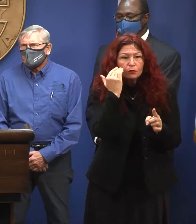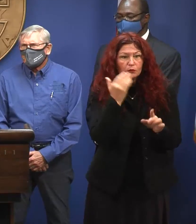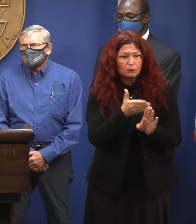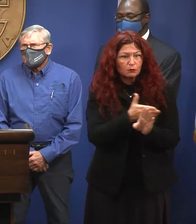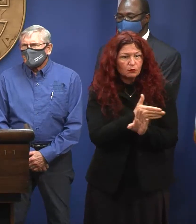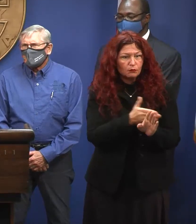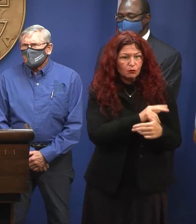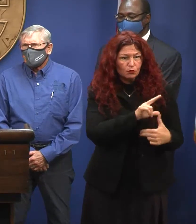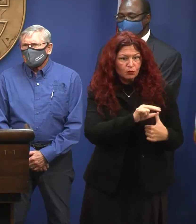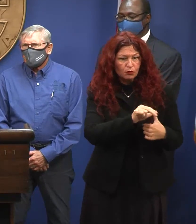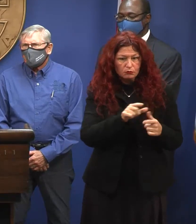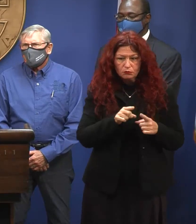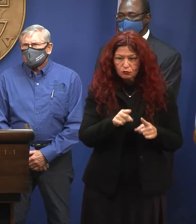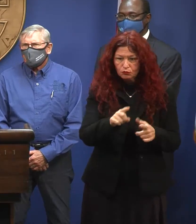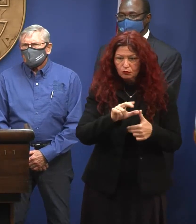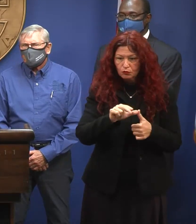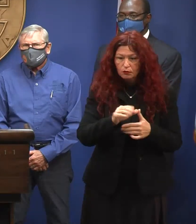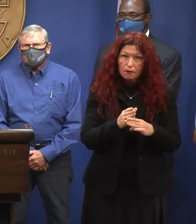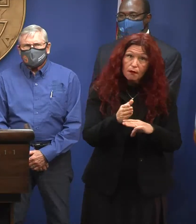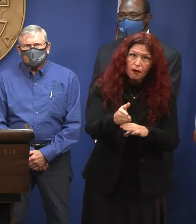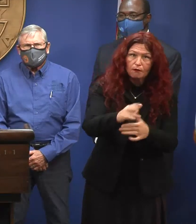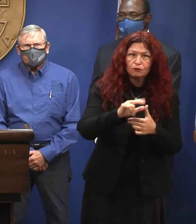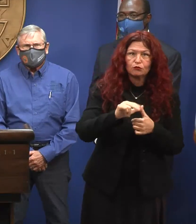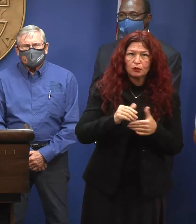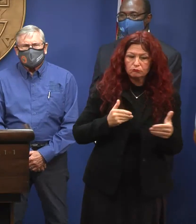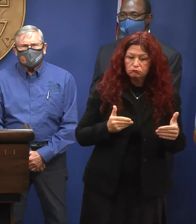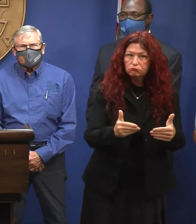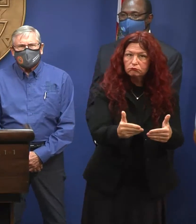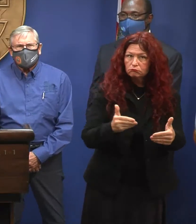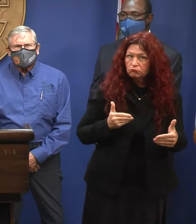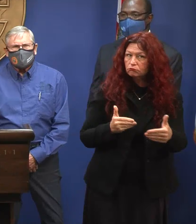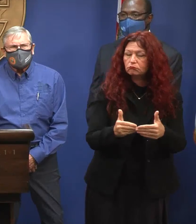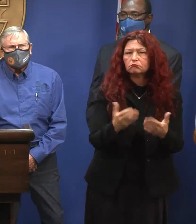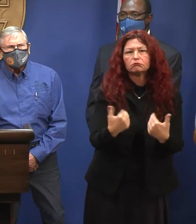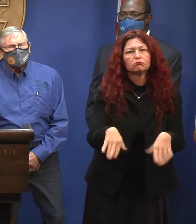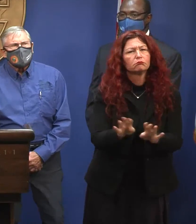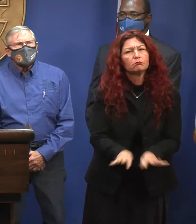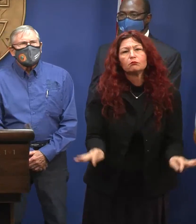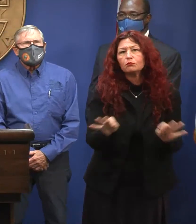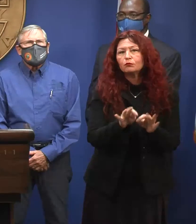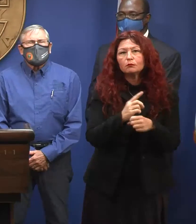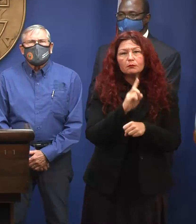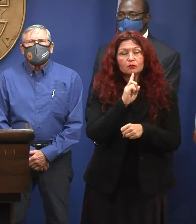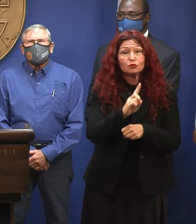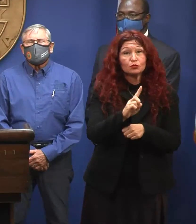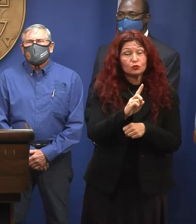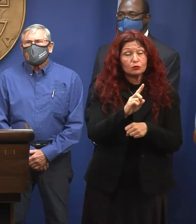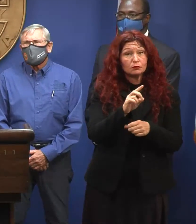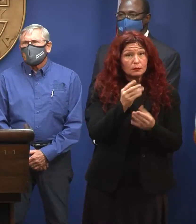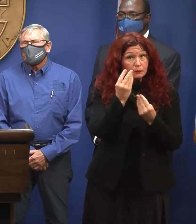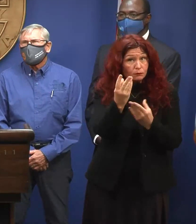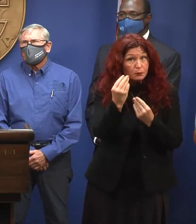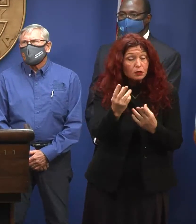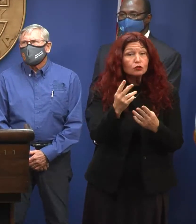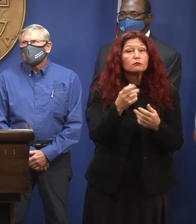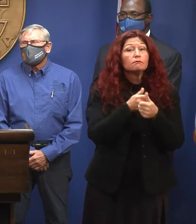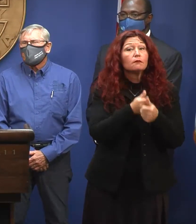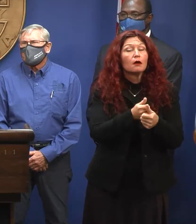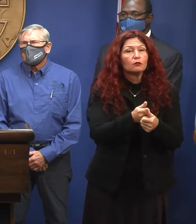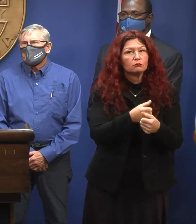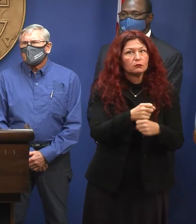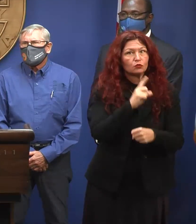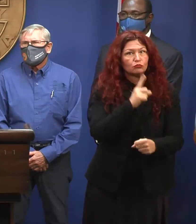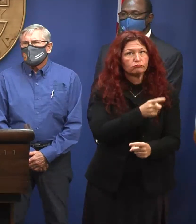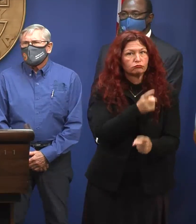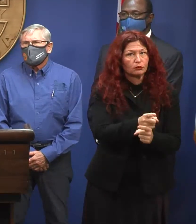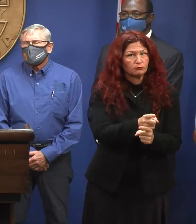and after the storm. Whenever you face a storm, it's key to make sure you're relying on accurate information. There are a number of ways that you